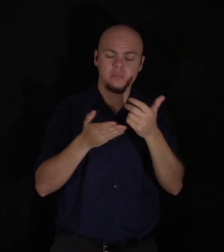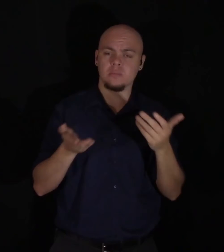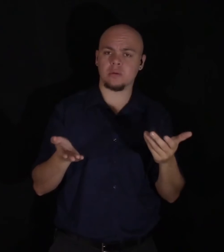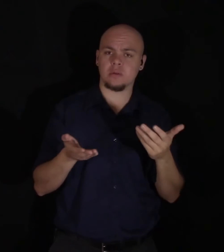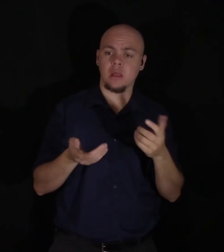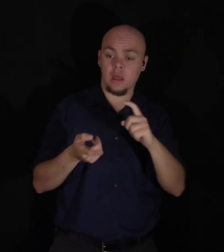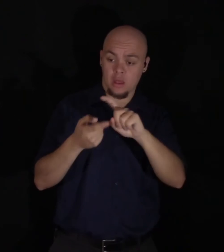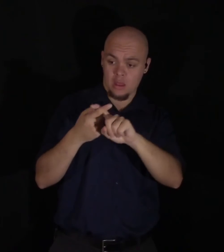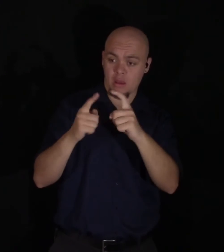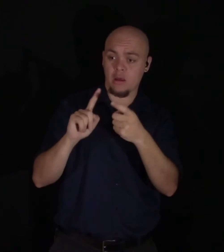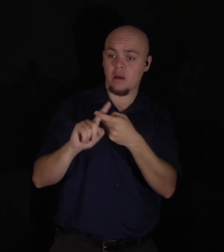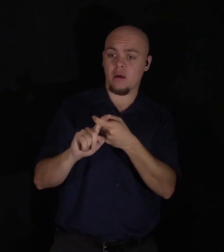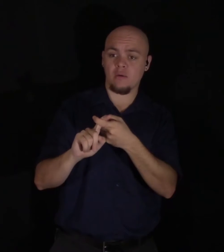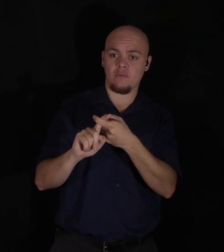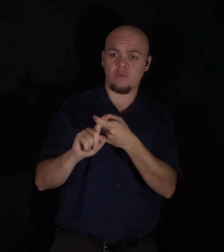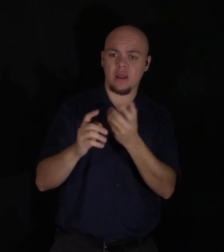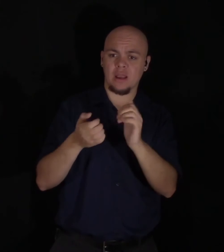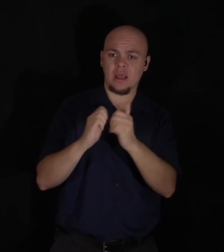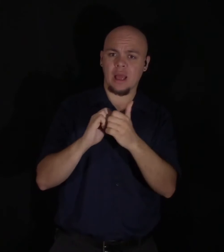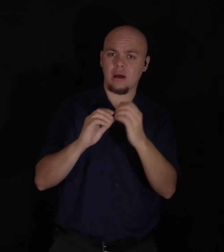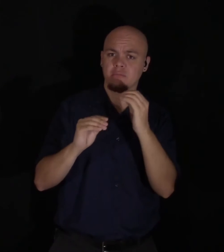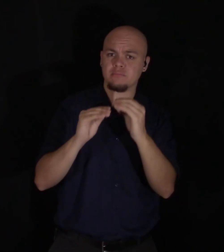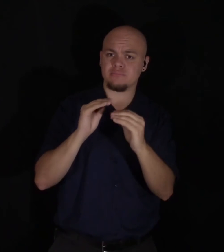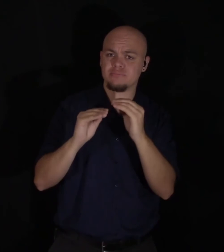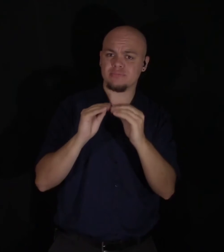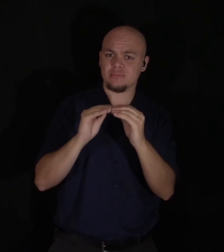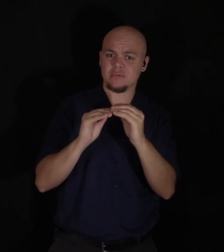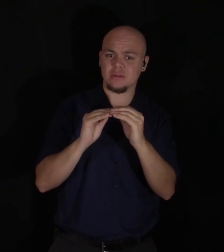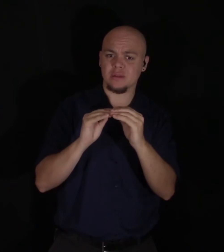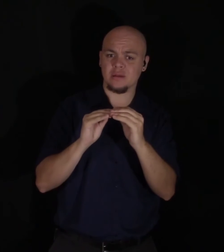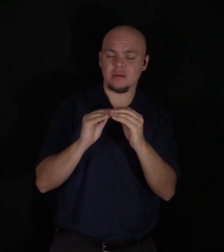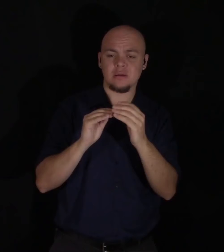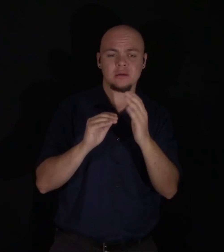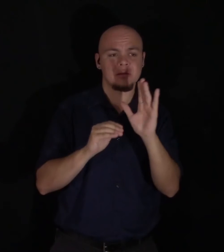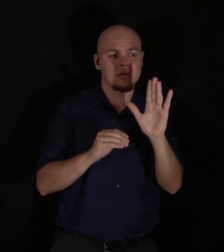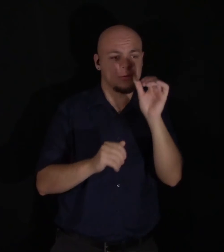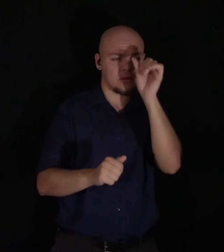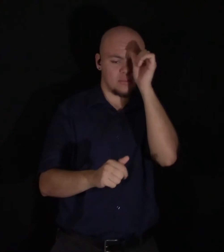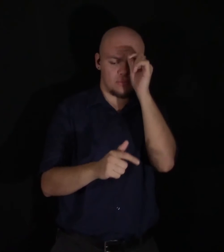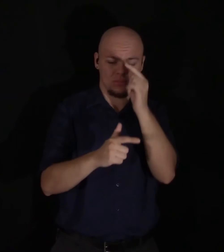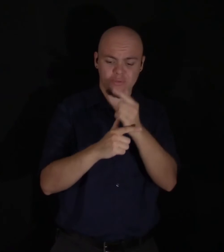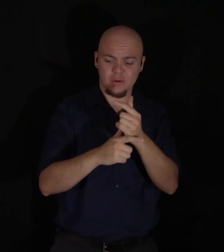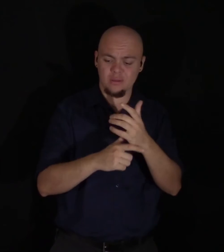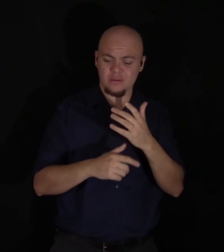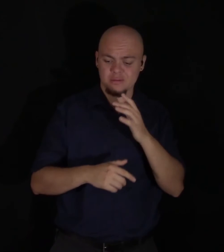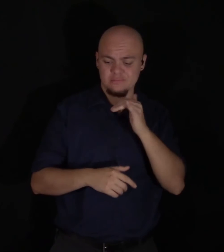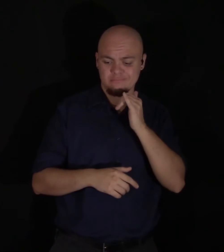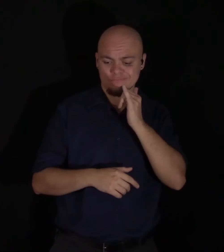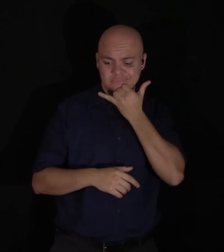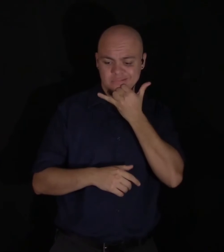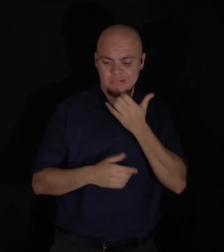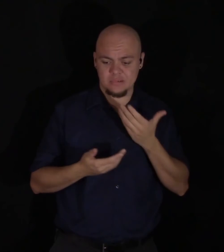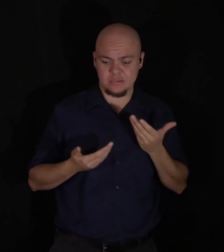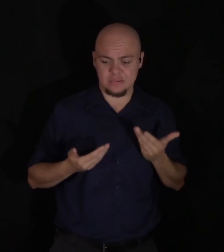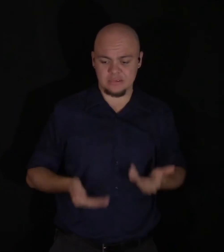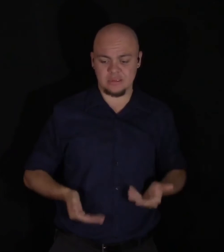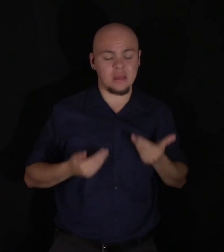friend repair the faults of your poor brother? I am too ardent in execution and